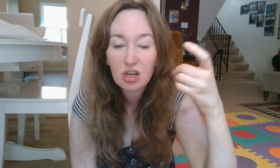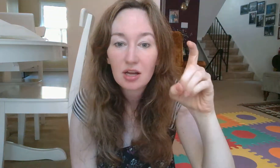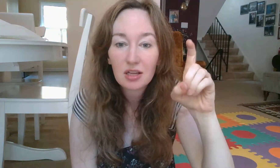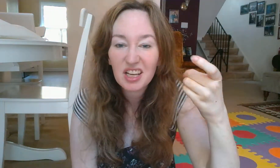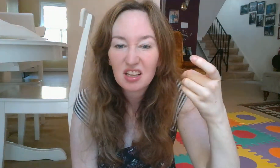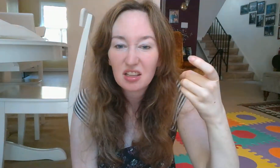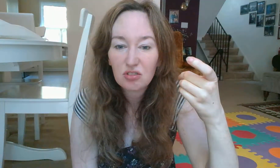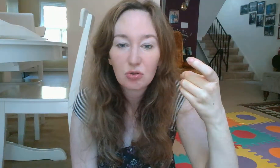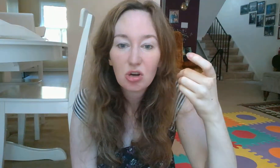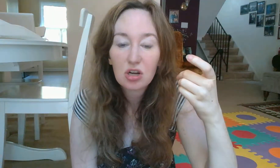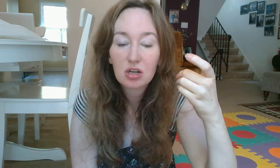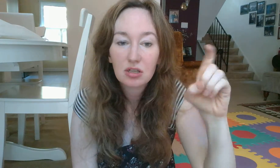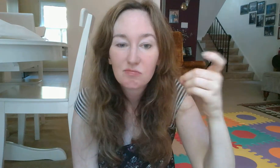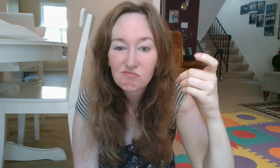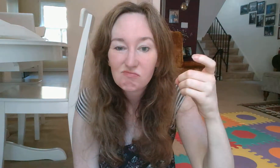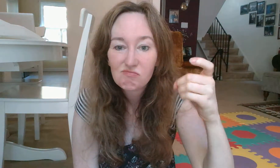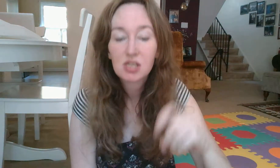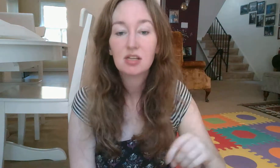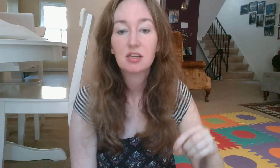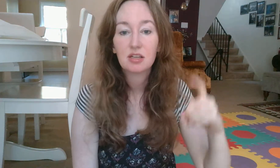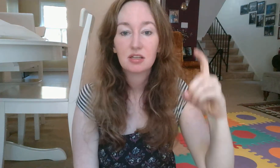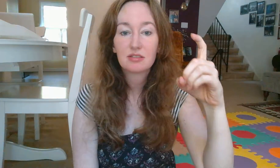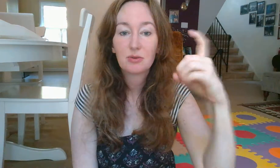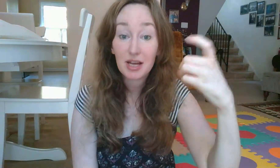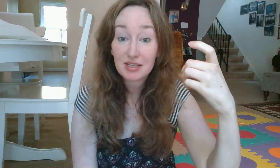kind of like a little hook. So X.